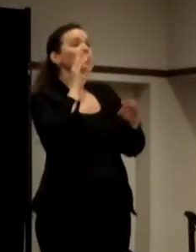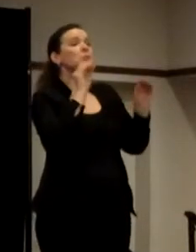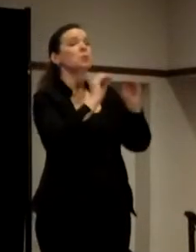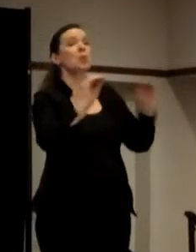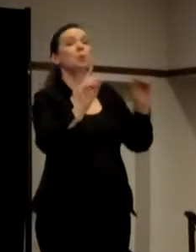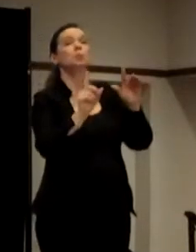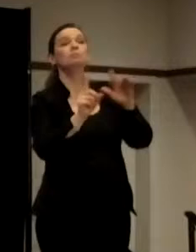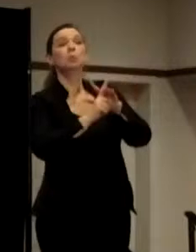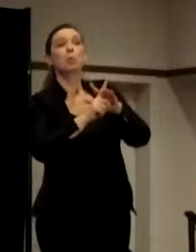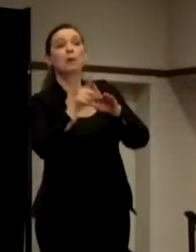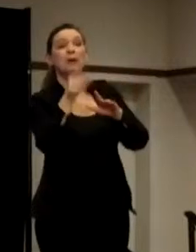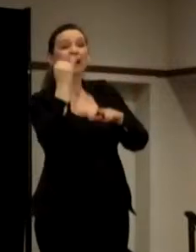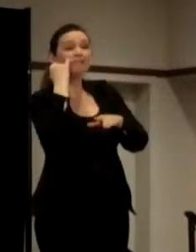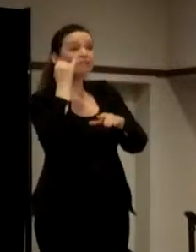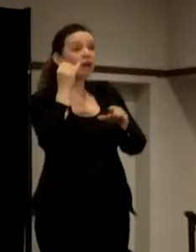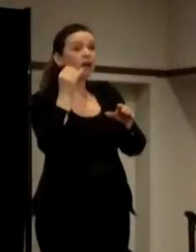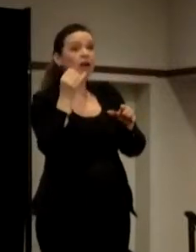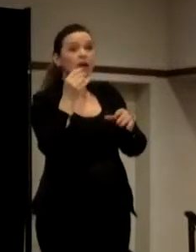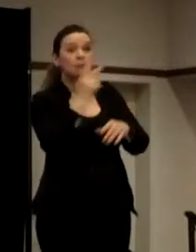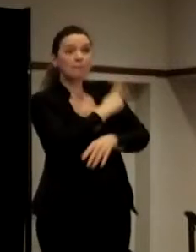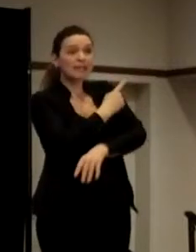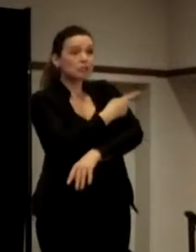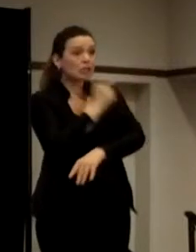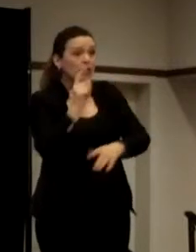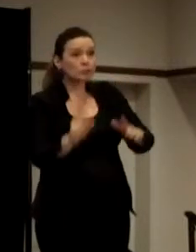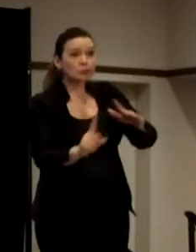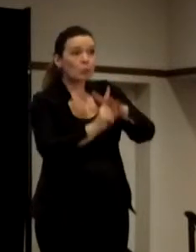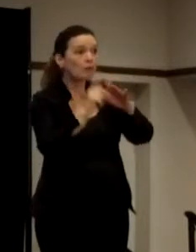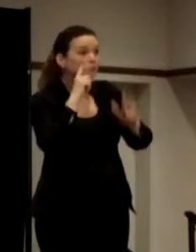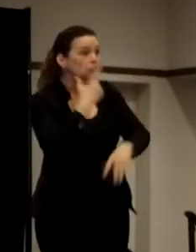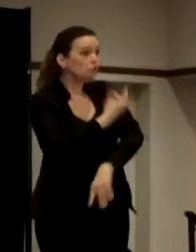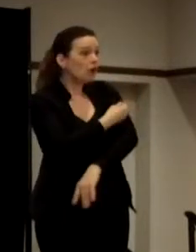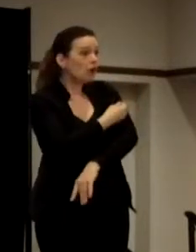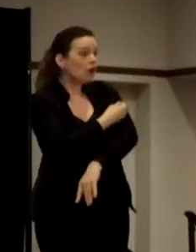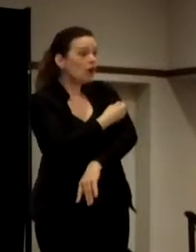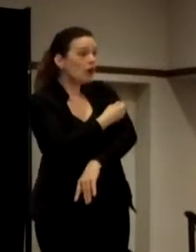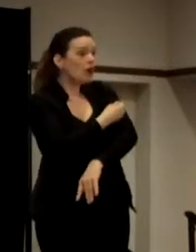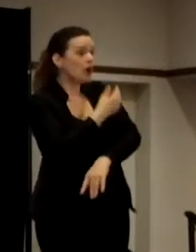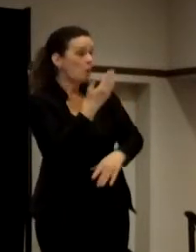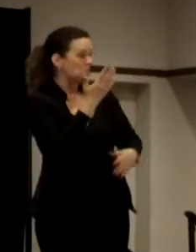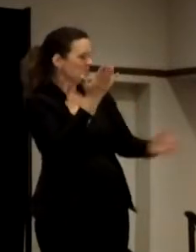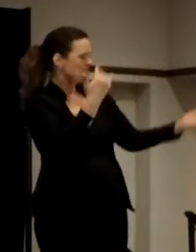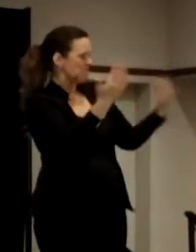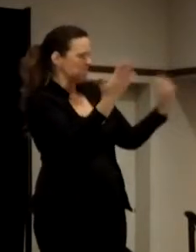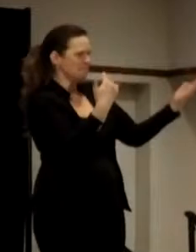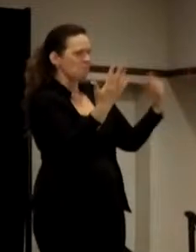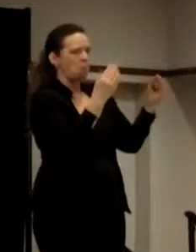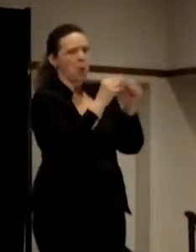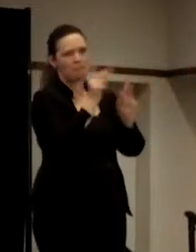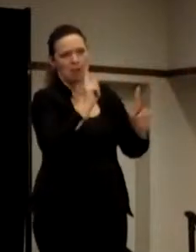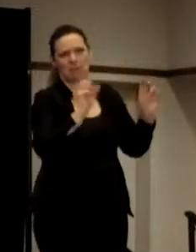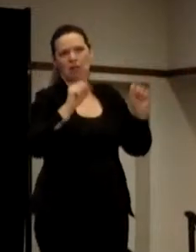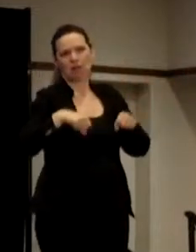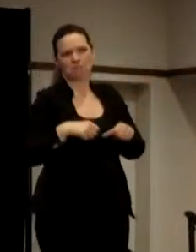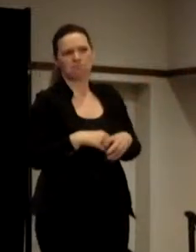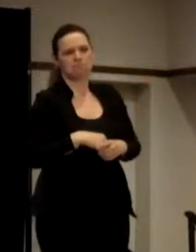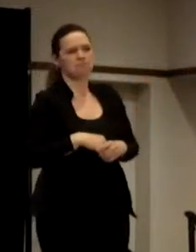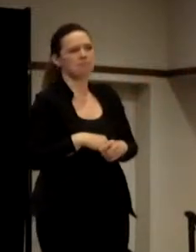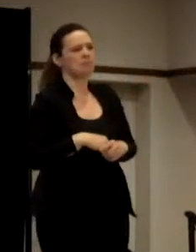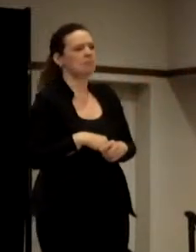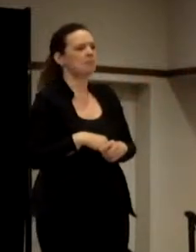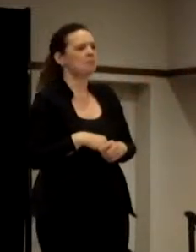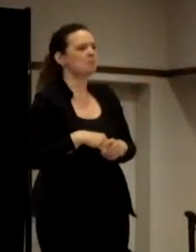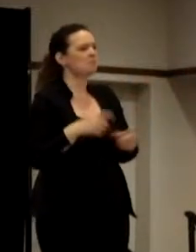and throughout the day they're adding in more, opening up vaccine and adding in more shots. So you manage that throughout the